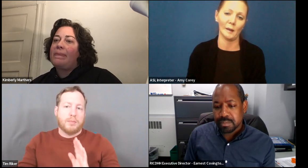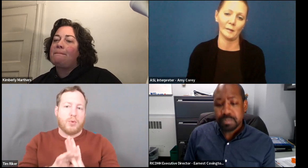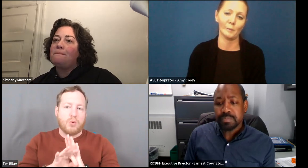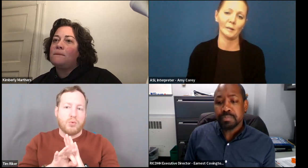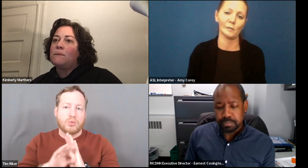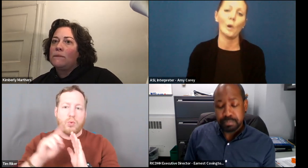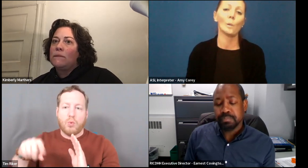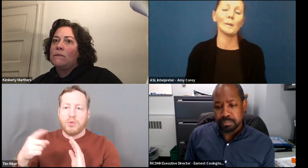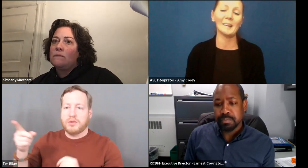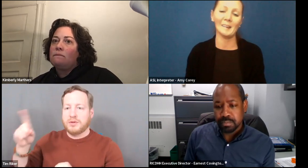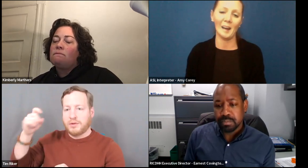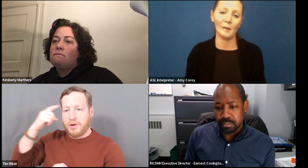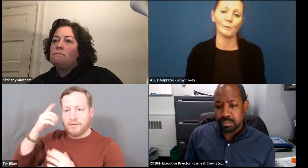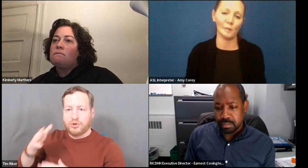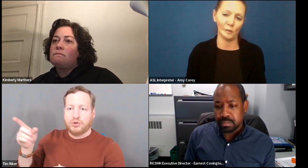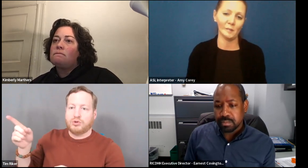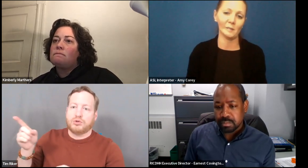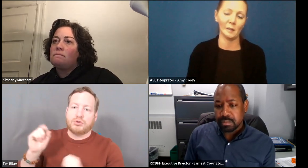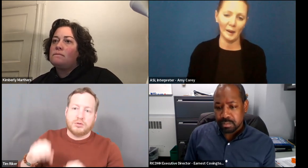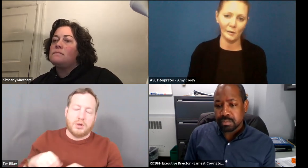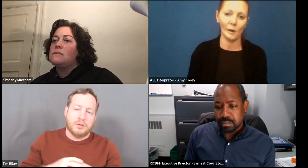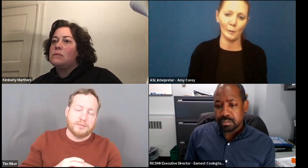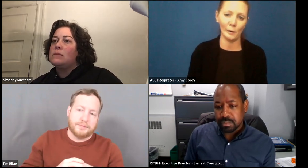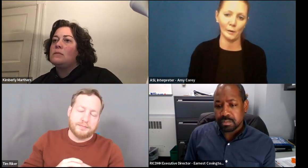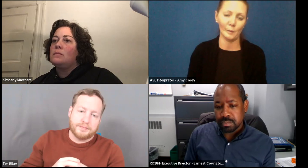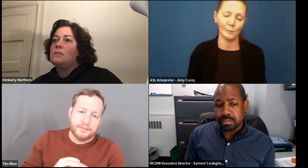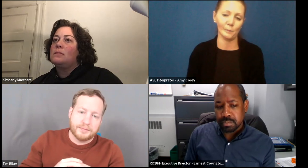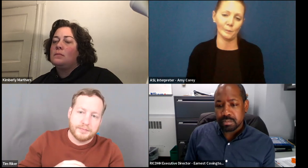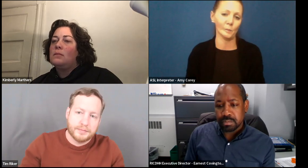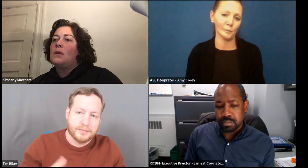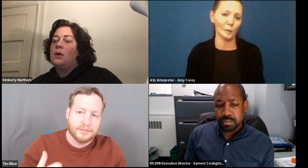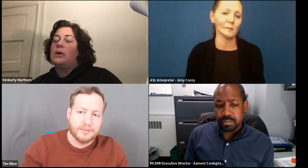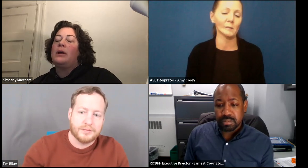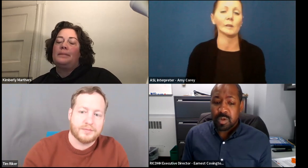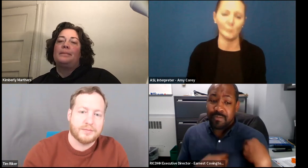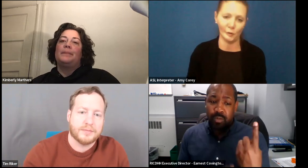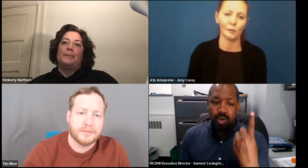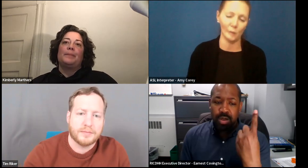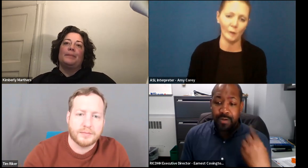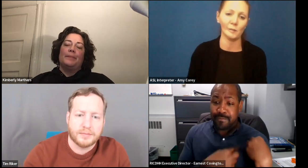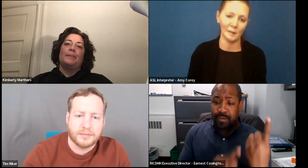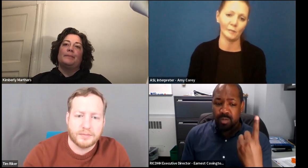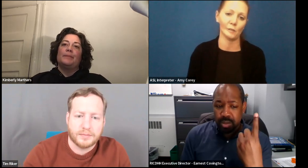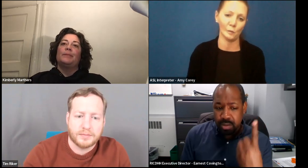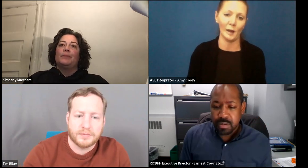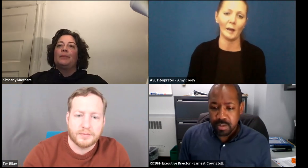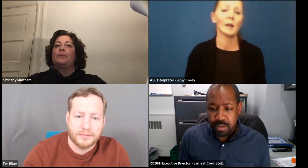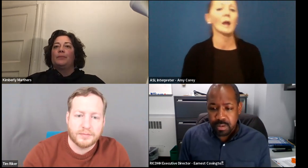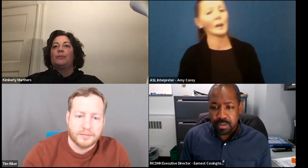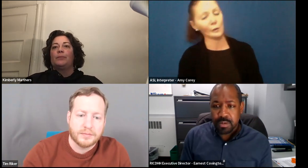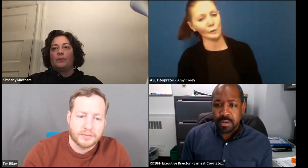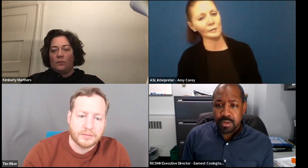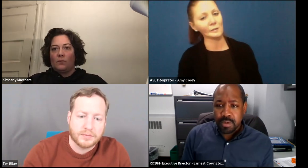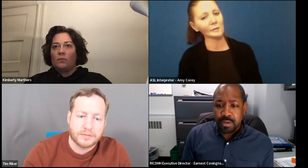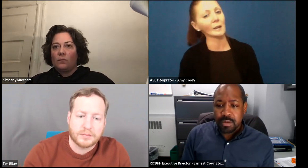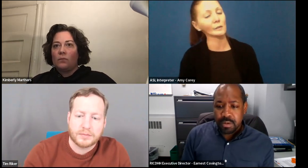who's selected, because we cannot officially select our choice. The governor's office has to do that.